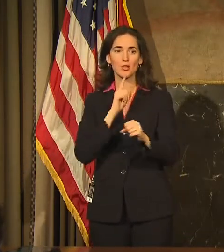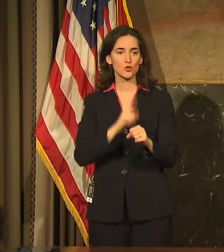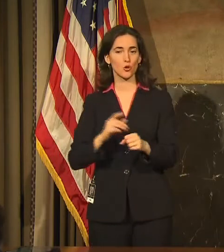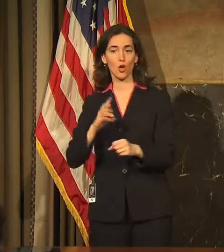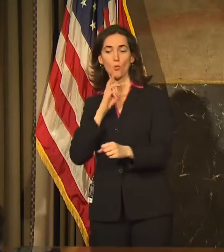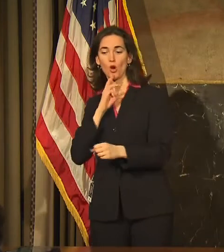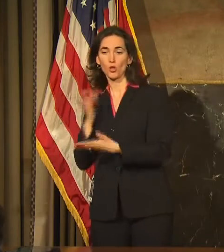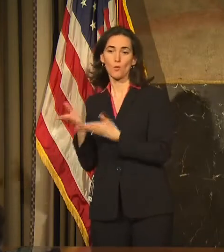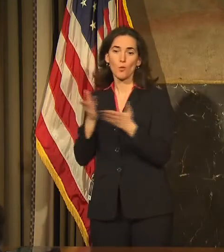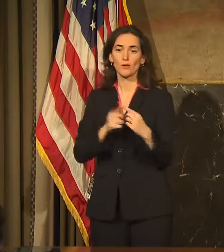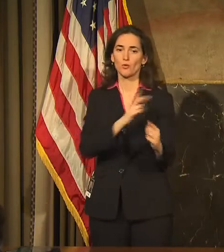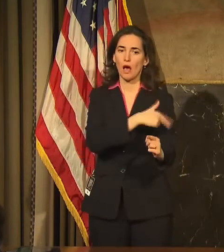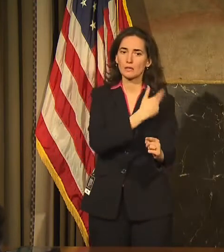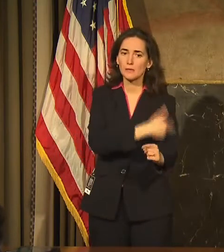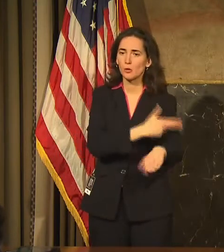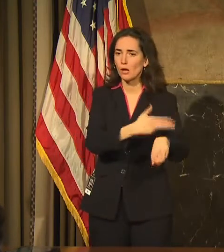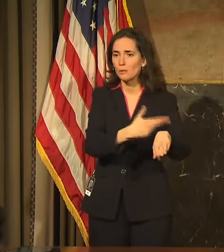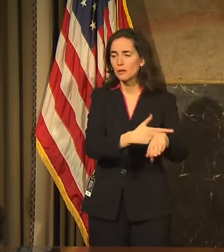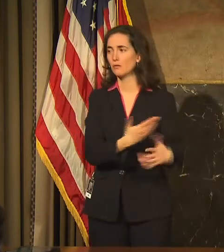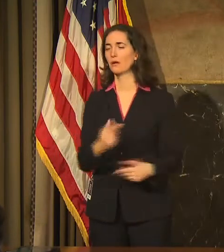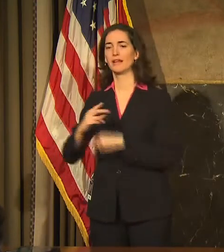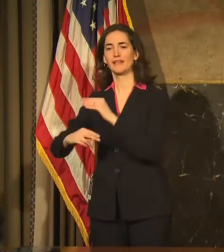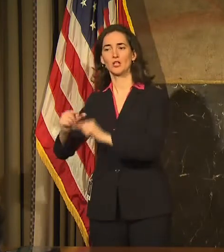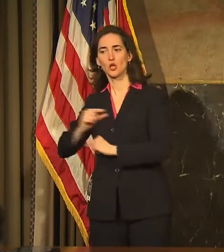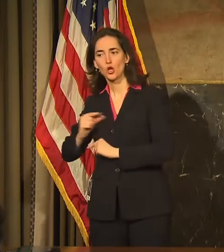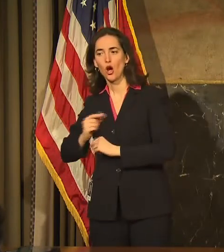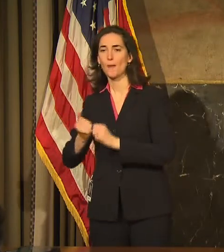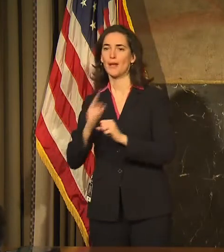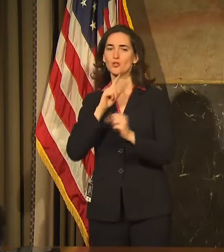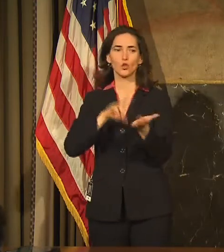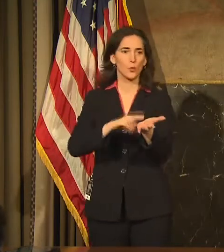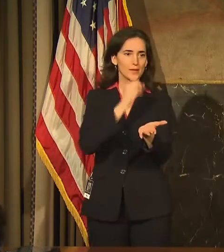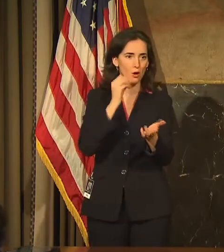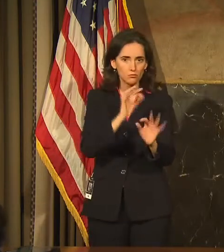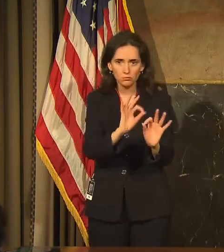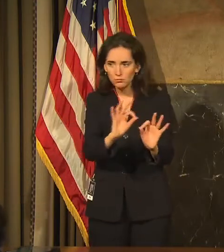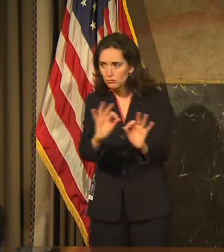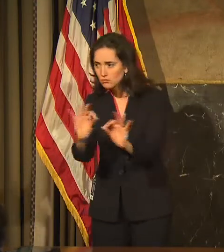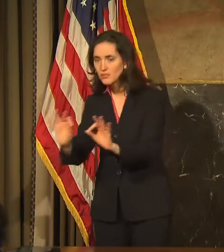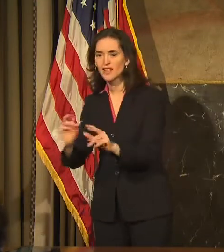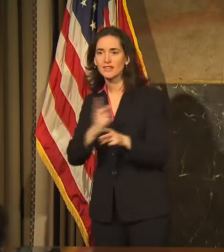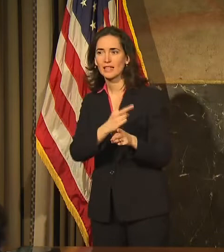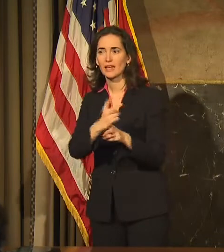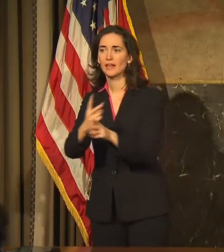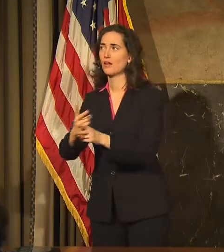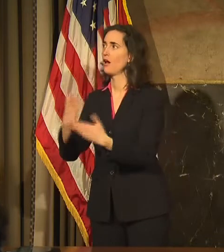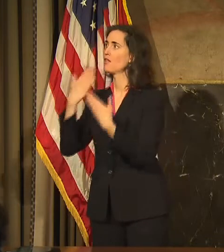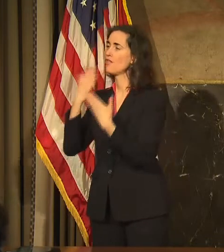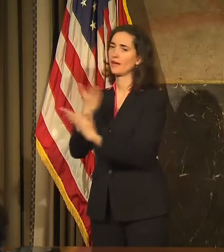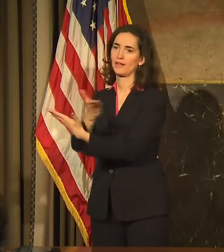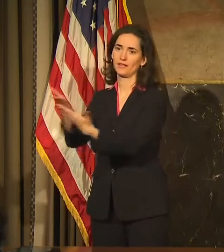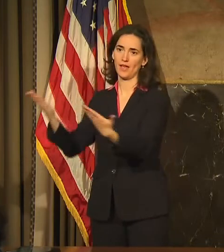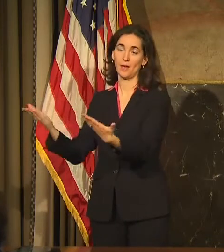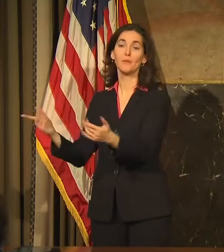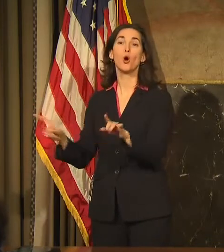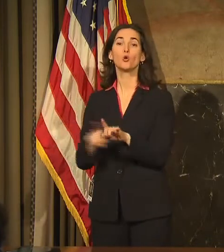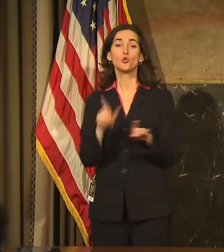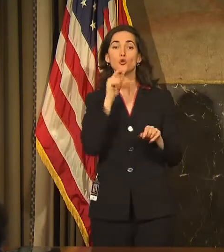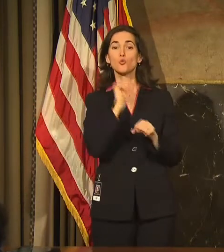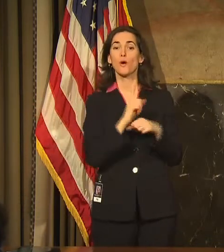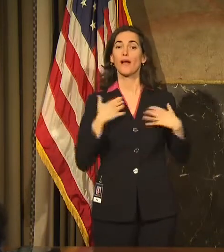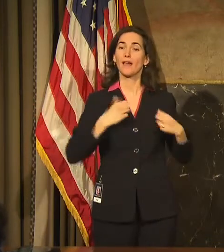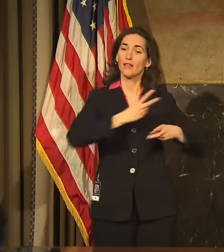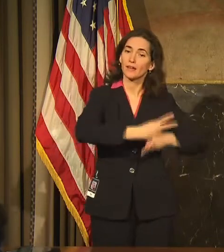water, National Guard, make sure nursing homes are taken care of. So my thanks to them, and also my thanks to healthcare workers